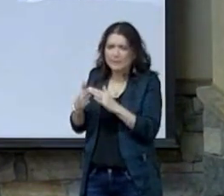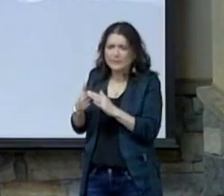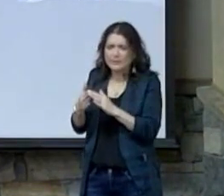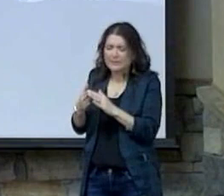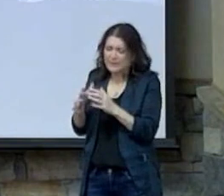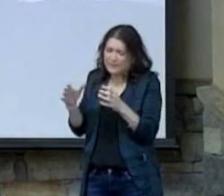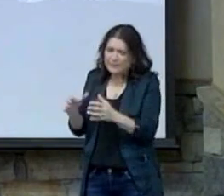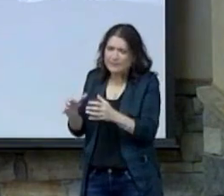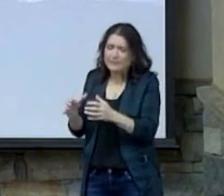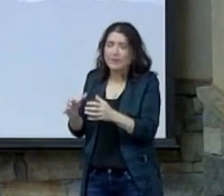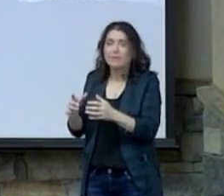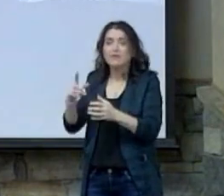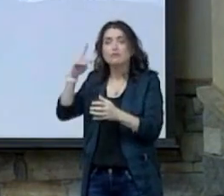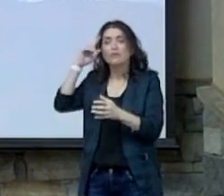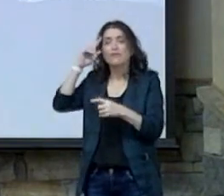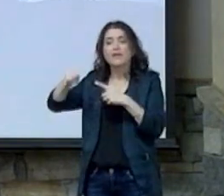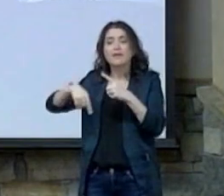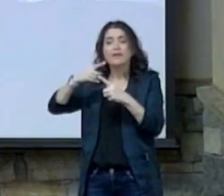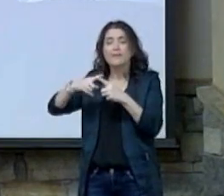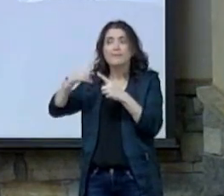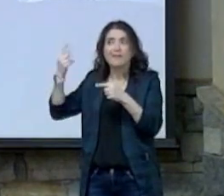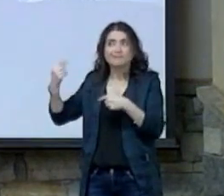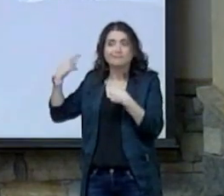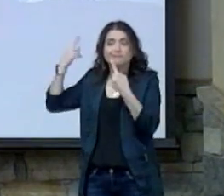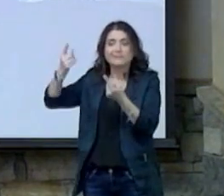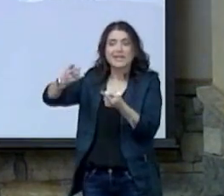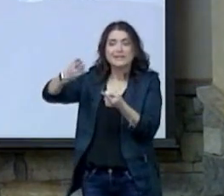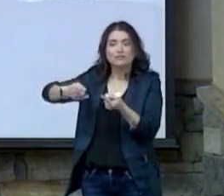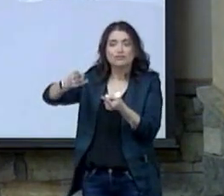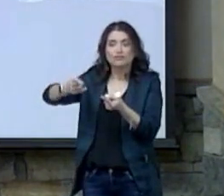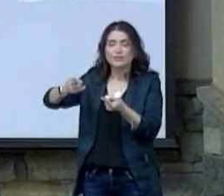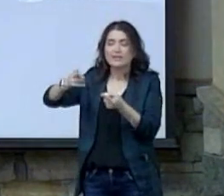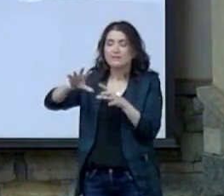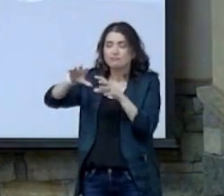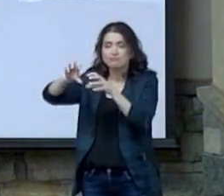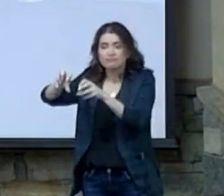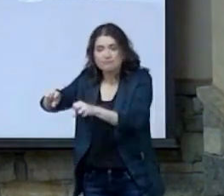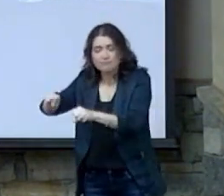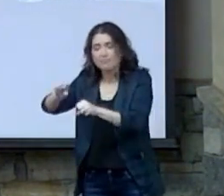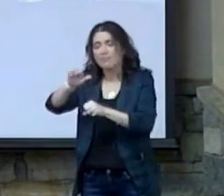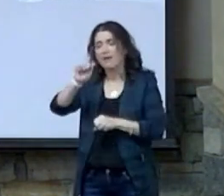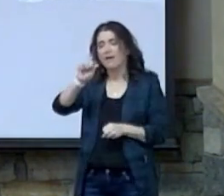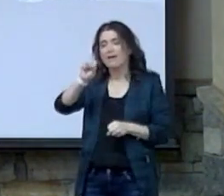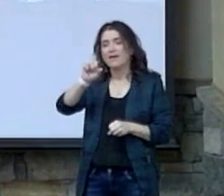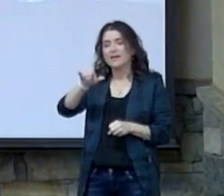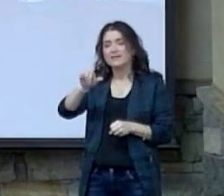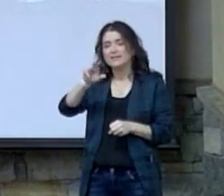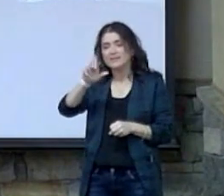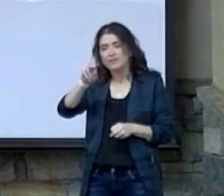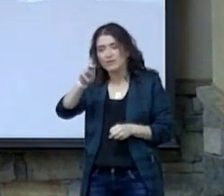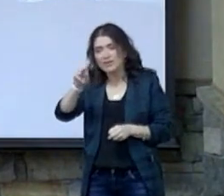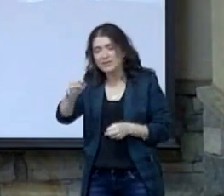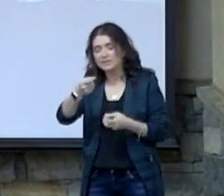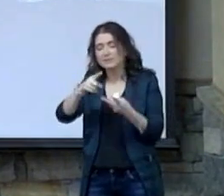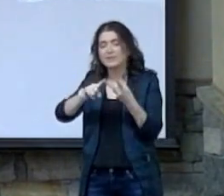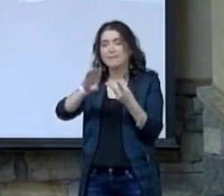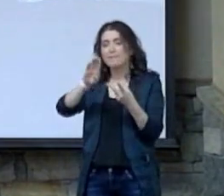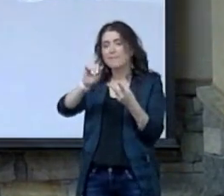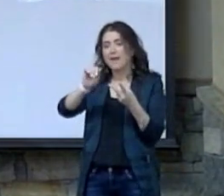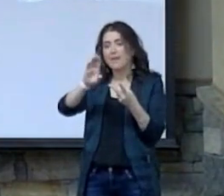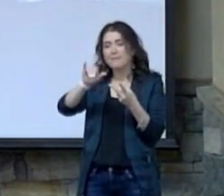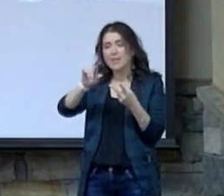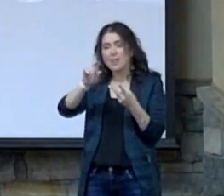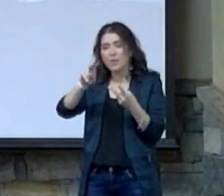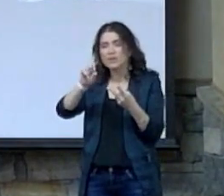you think about just the course of history. As they were conquered by the Assyrians and the Babylonians, they would be dispersed in